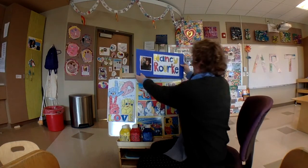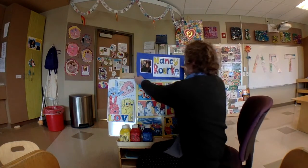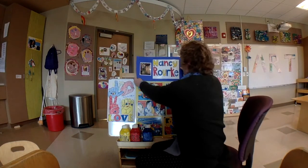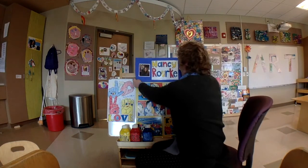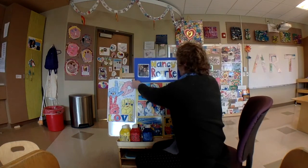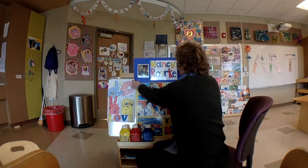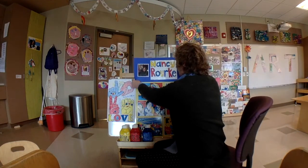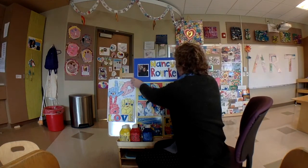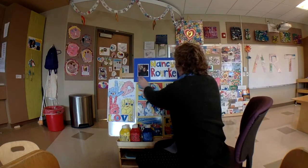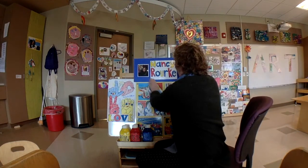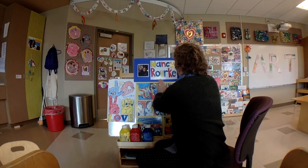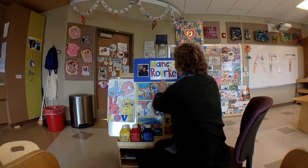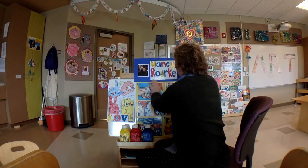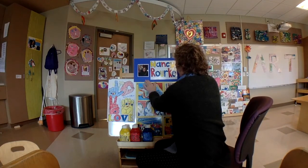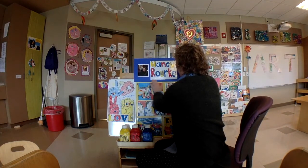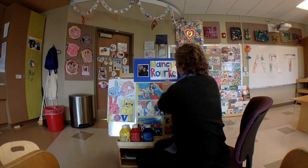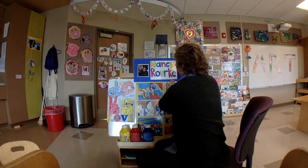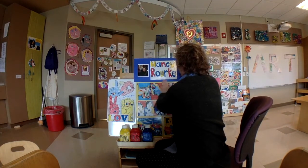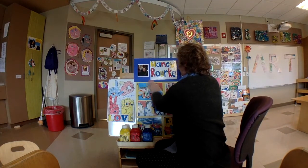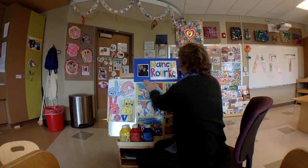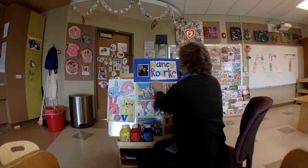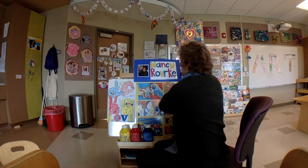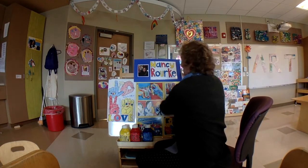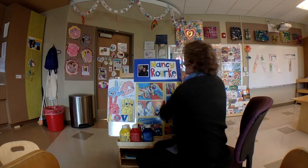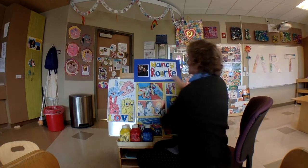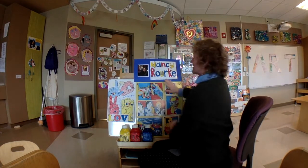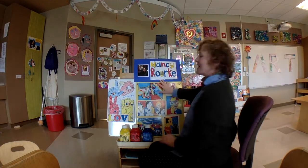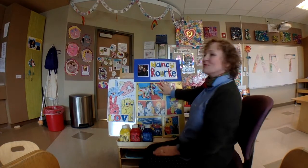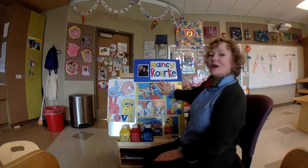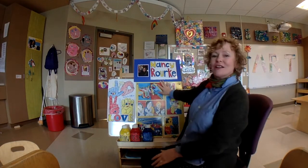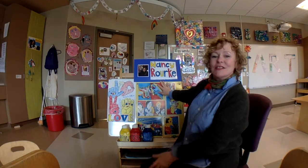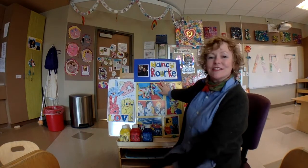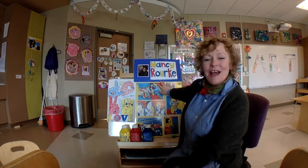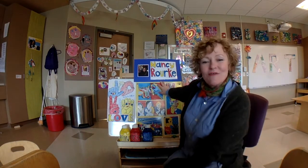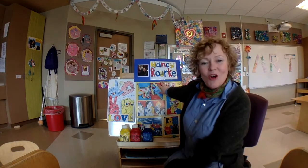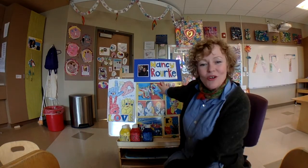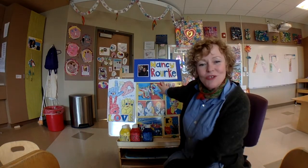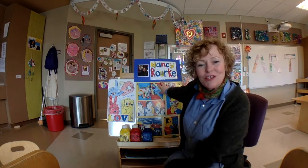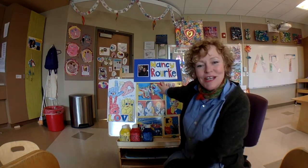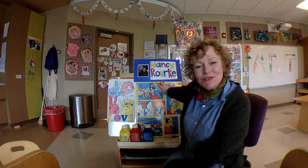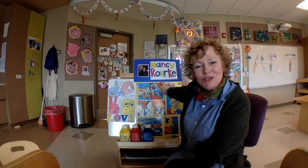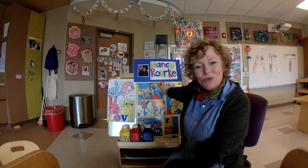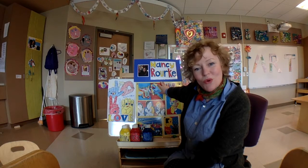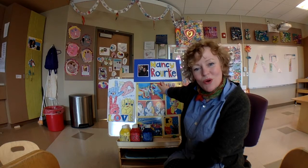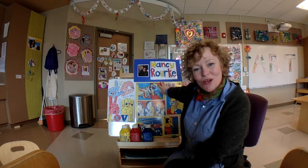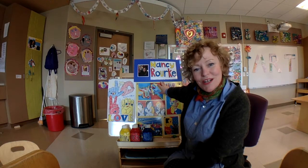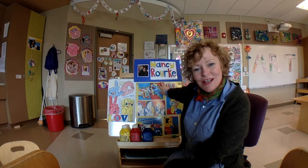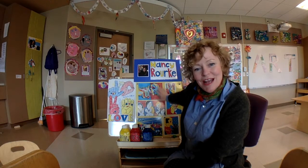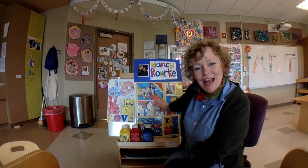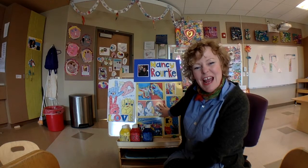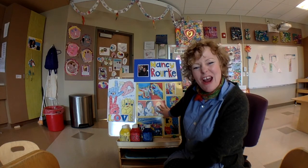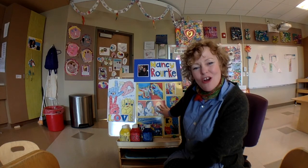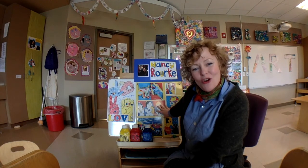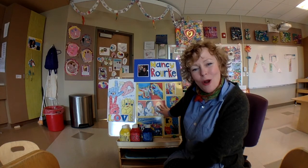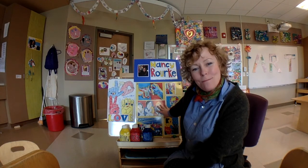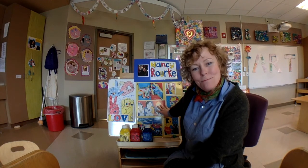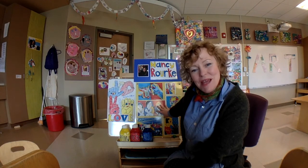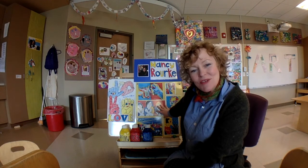All right, friends, have fun celebrating the deaf artist Nancy Rourke and her